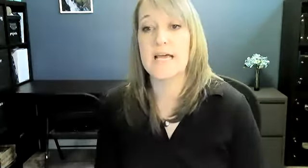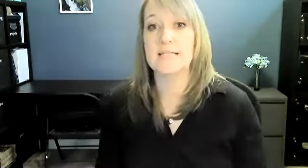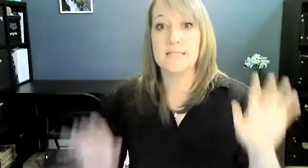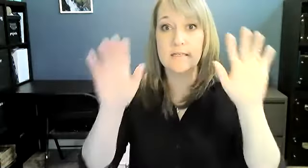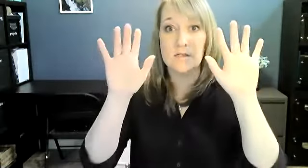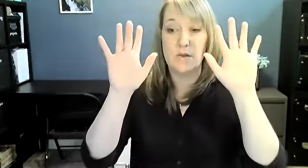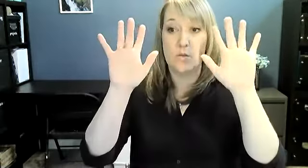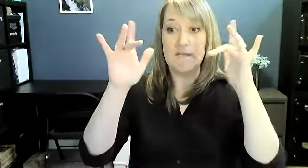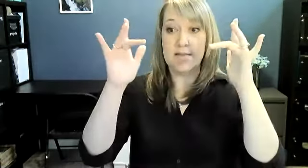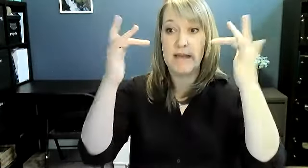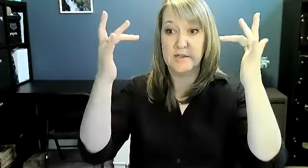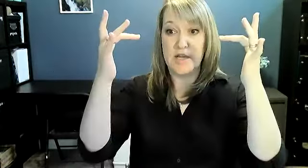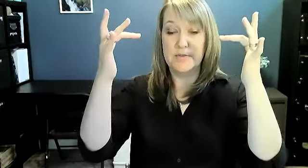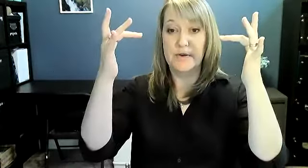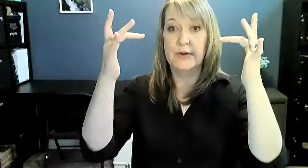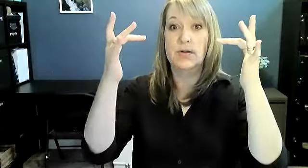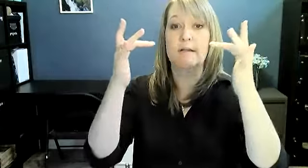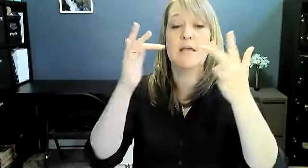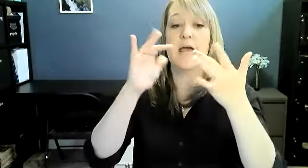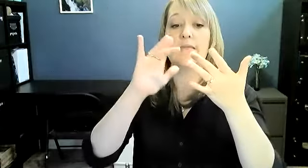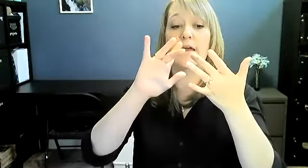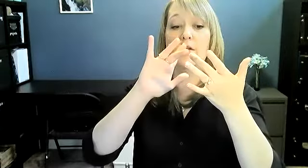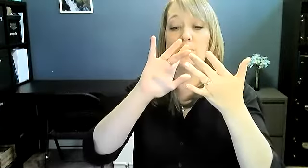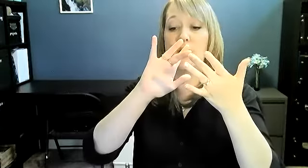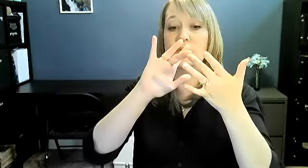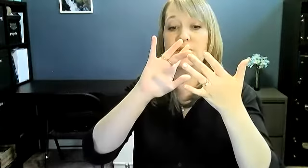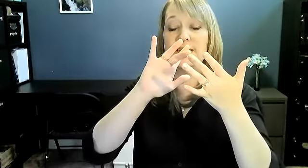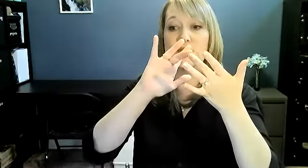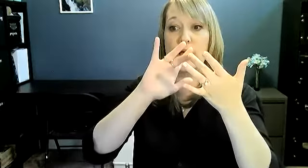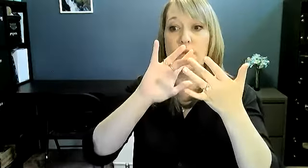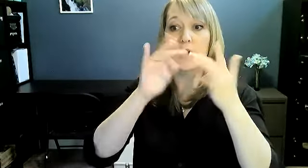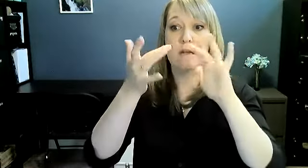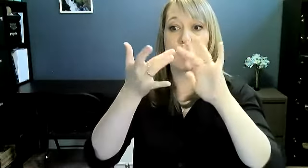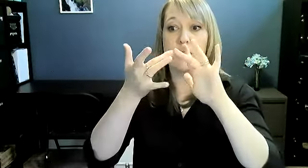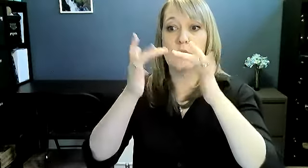Internet. So the WhatsApp hand shape, and then your palms will face each other and go